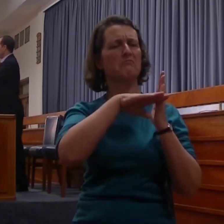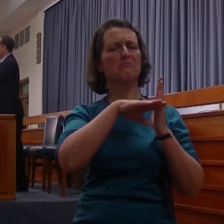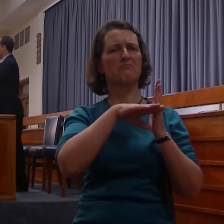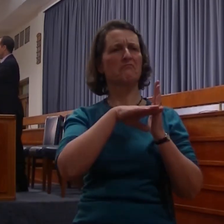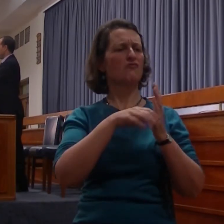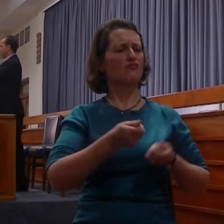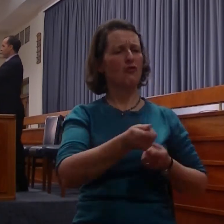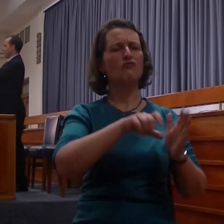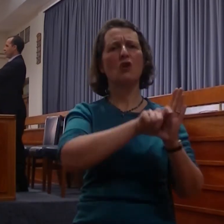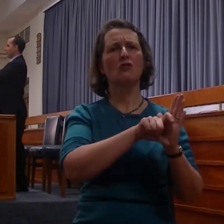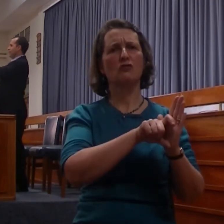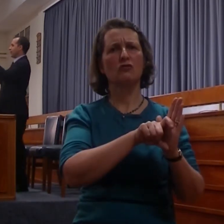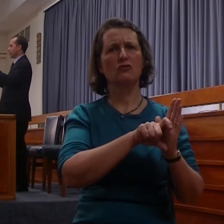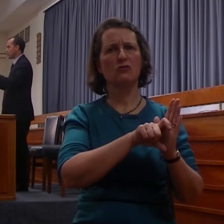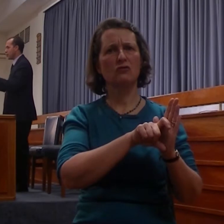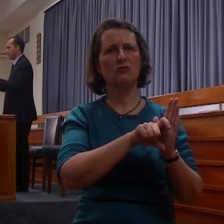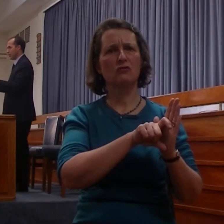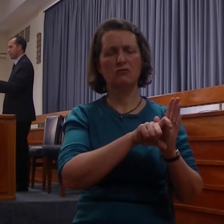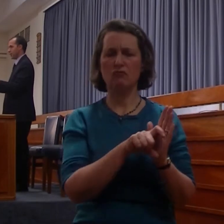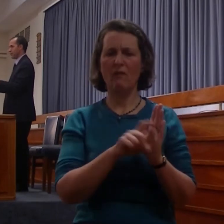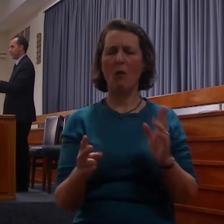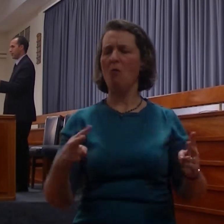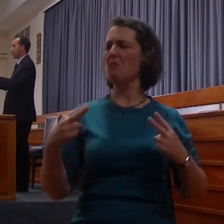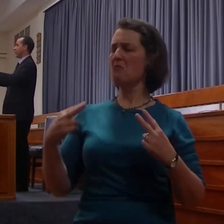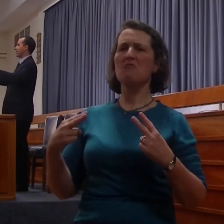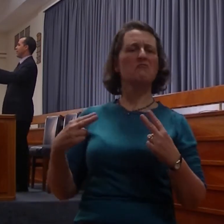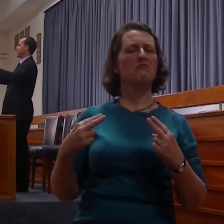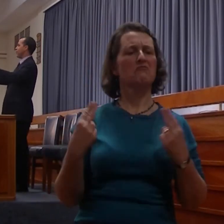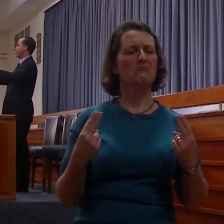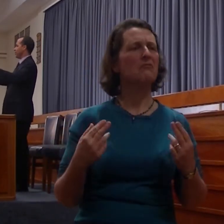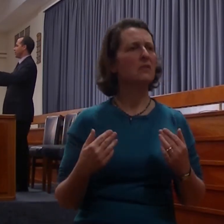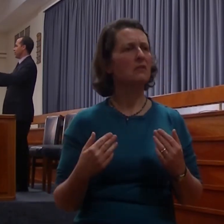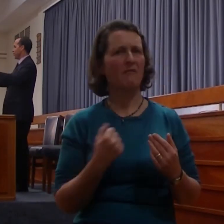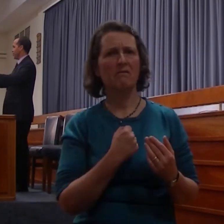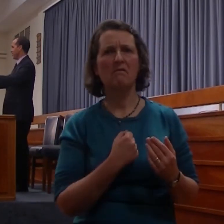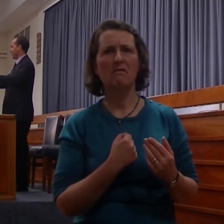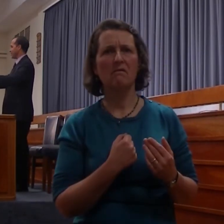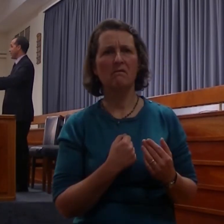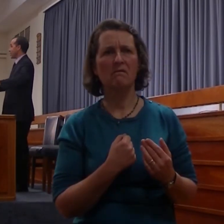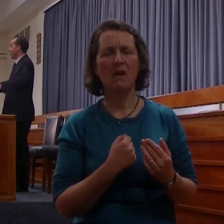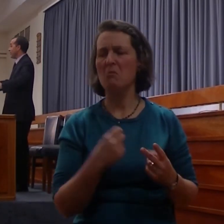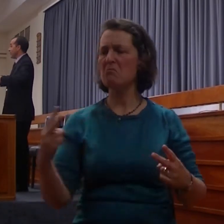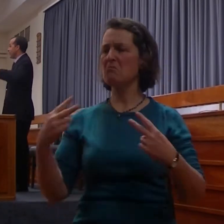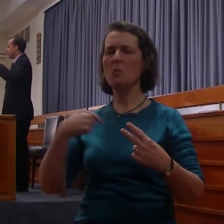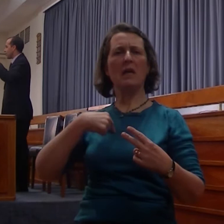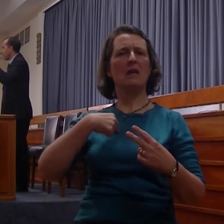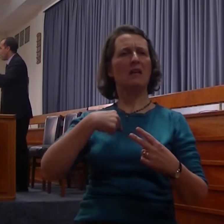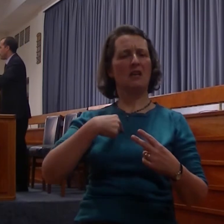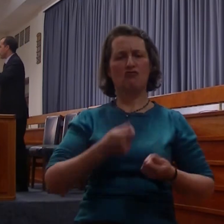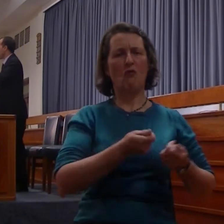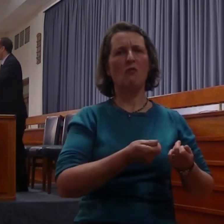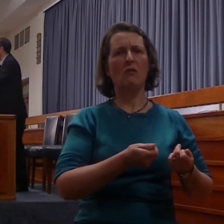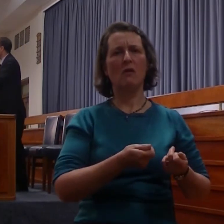the first, they wanted to be seen in the church. They are doing things in the church just to make a show